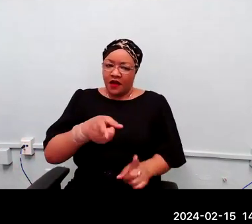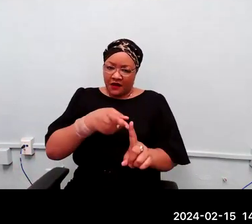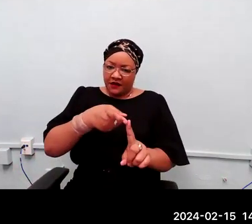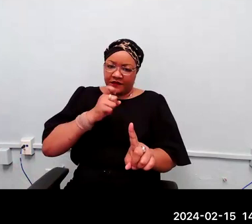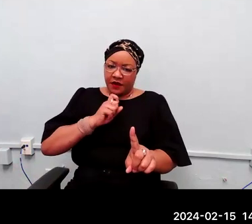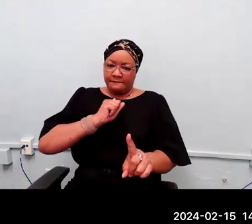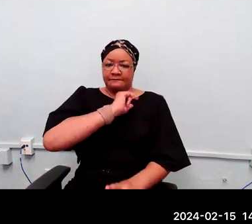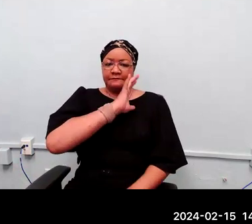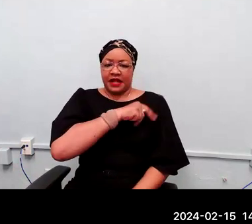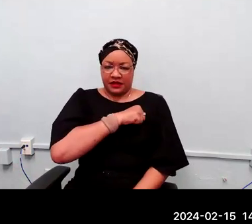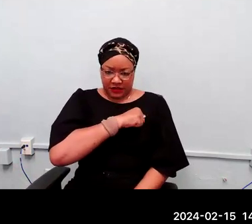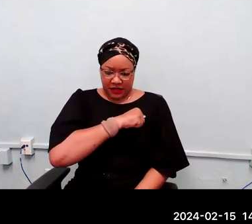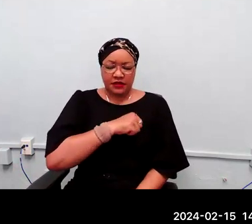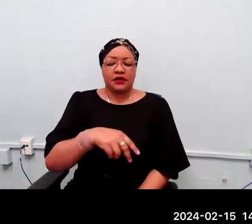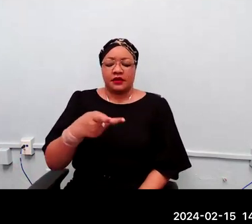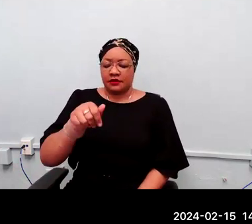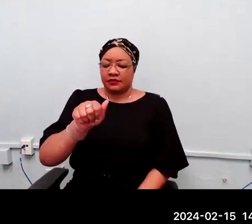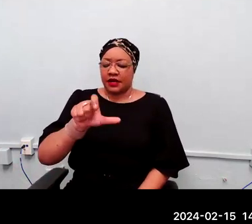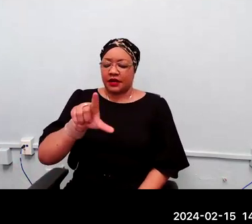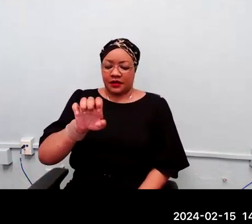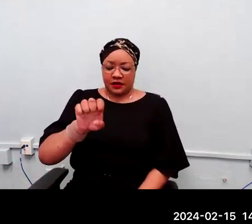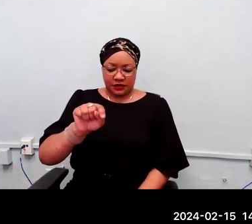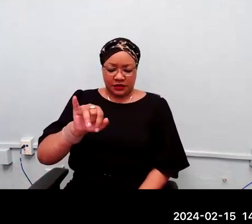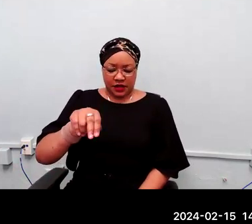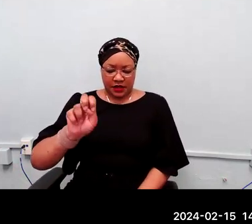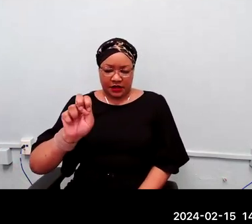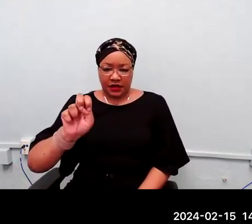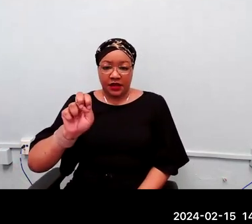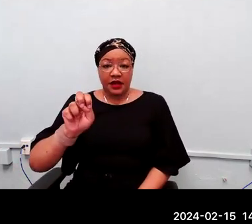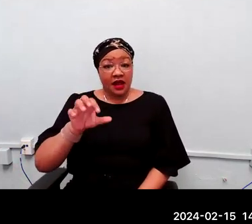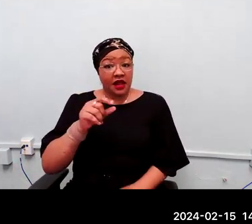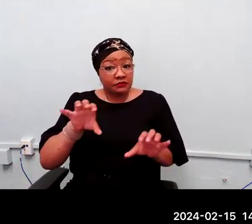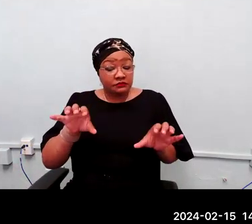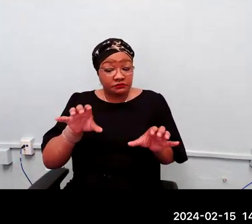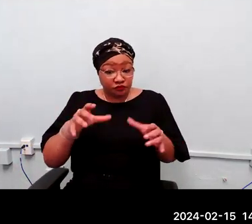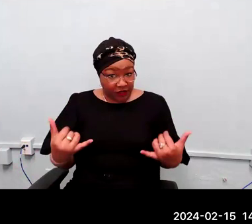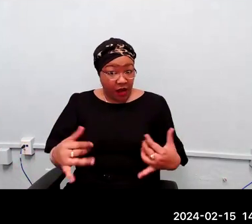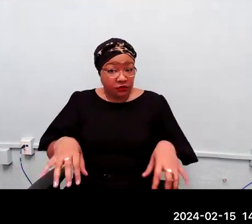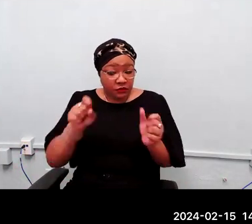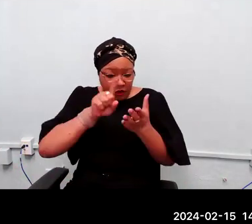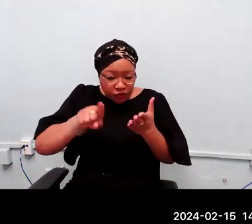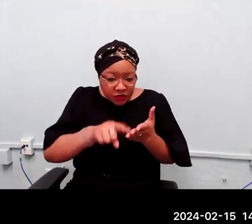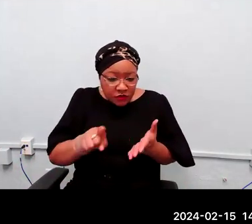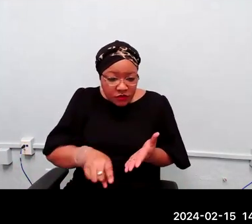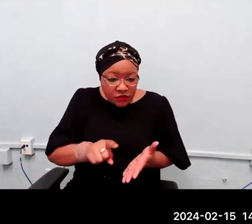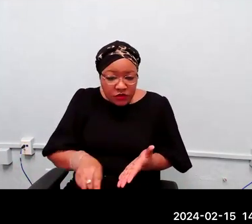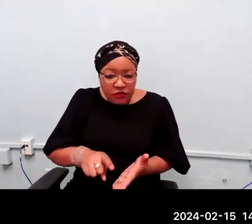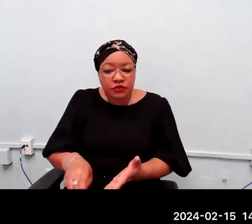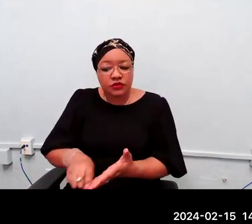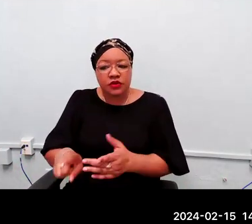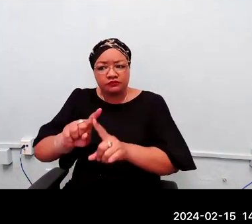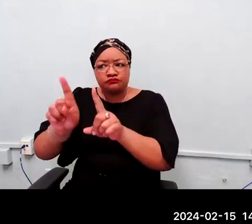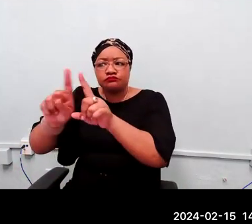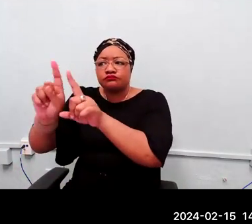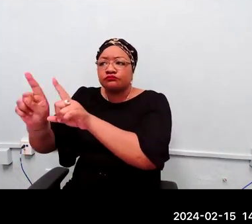and like, I'm doing research, scholarly research. You know, I'm reading from different people that I admire, but